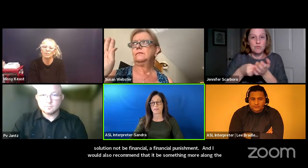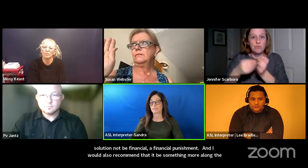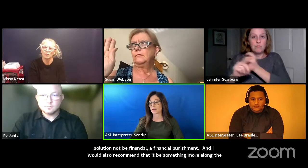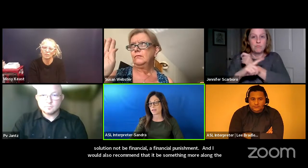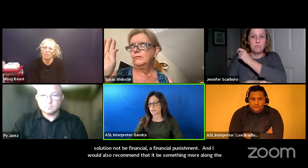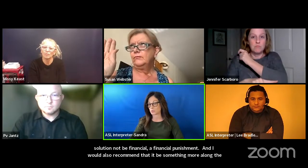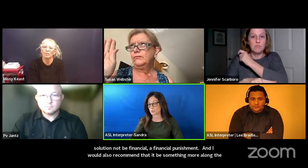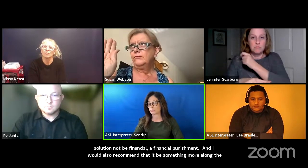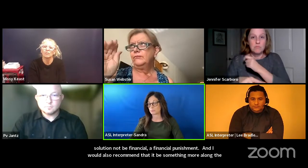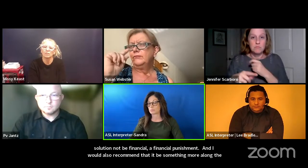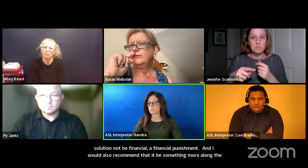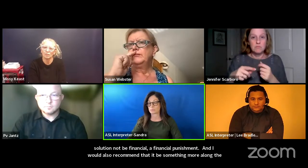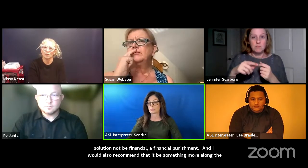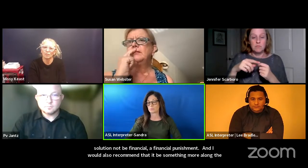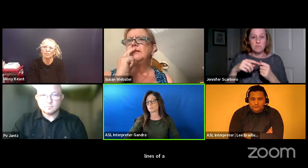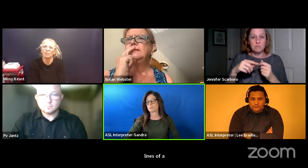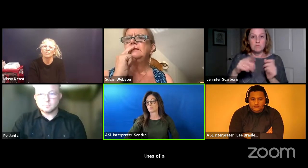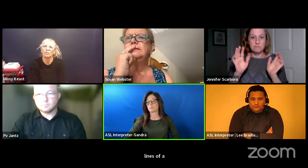instead of a financial